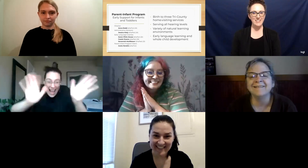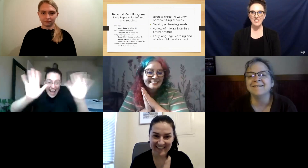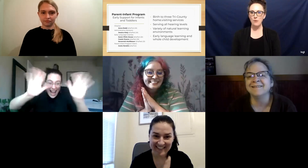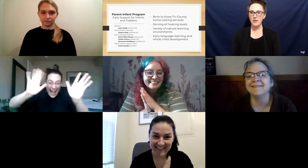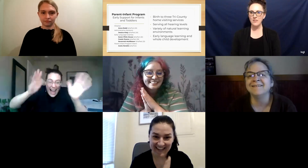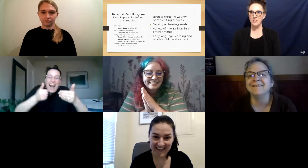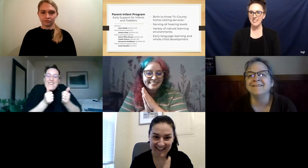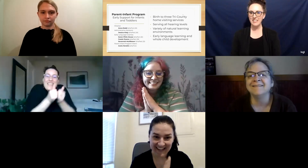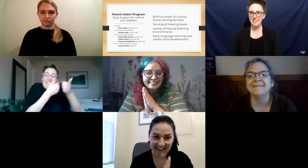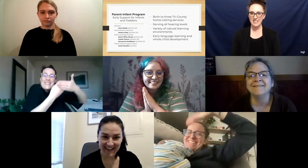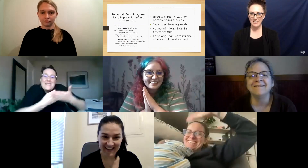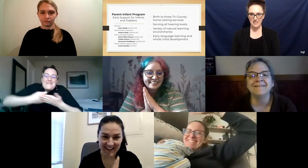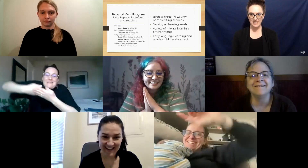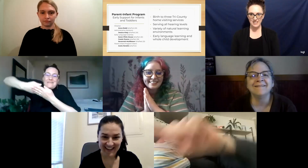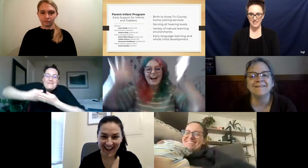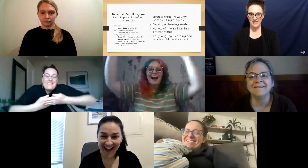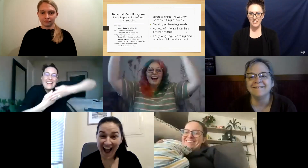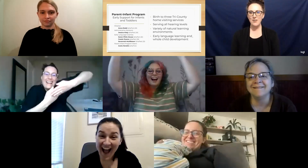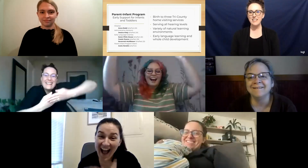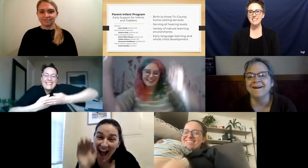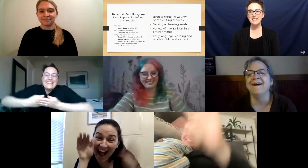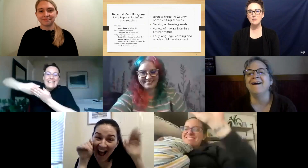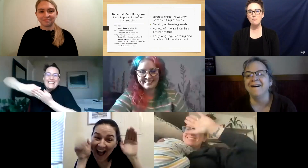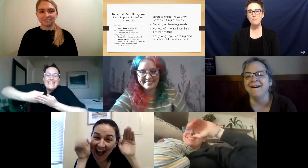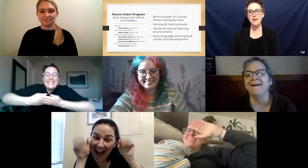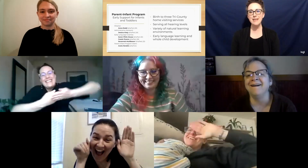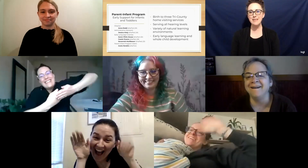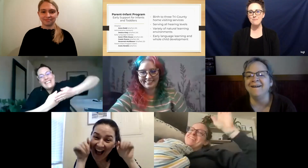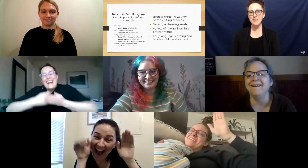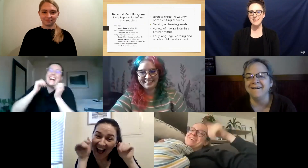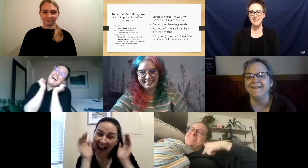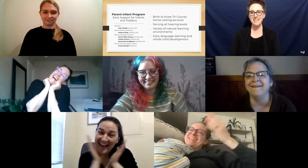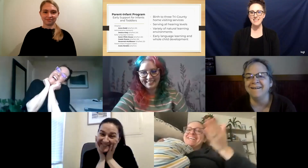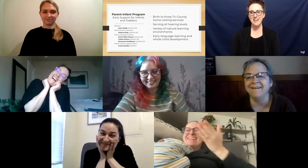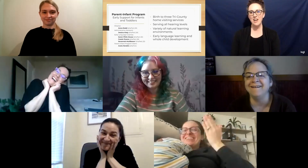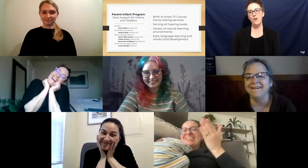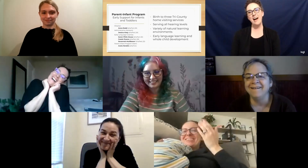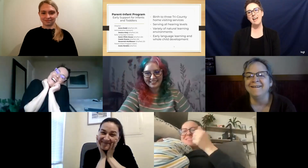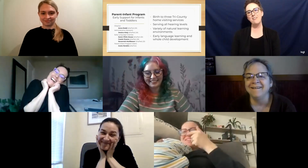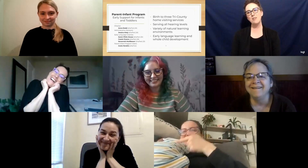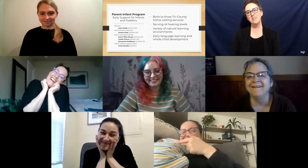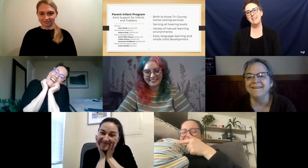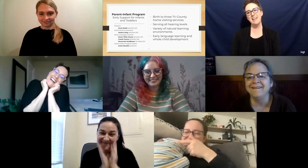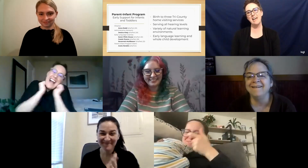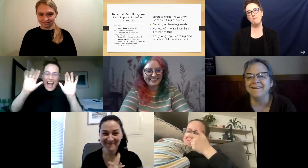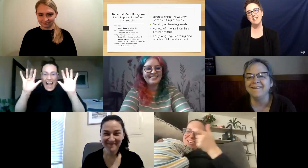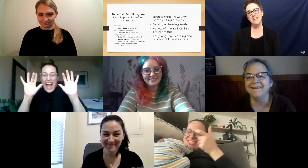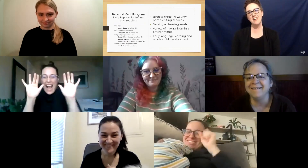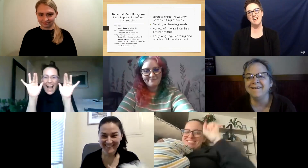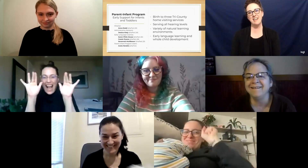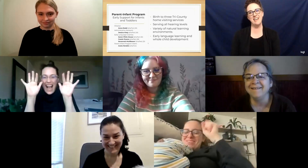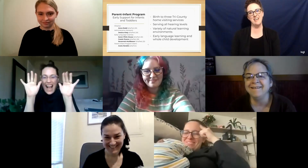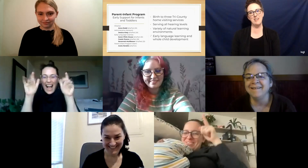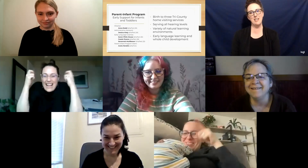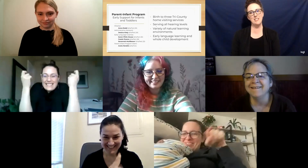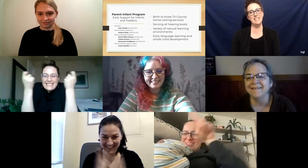Can we get her up here on the screen? Oh, there she is with her baby. Oh, hi everyone. I am here